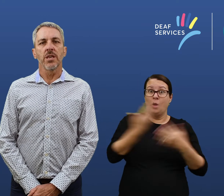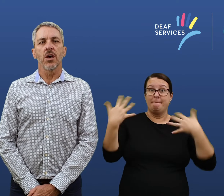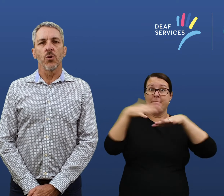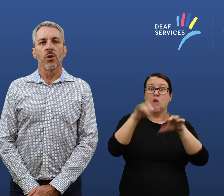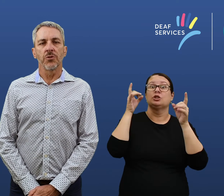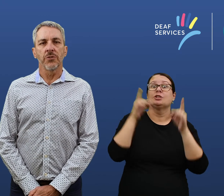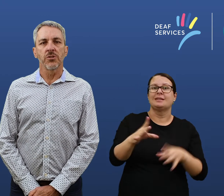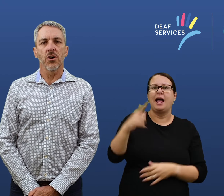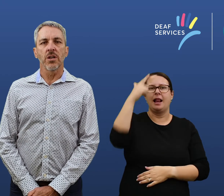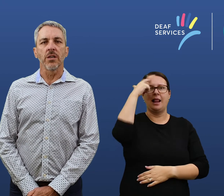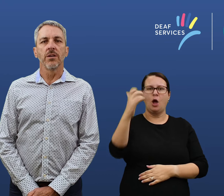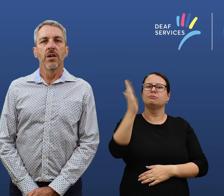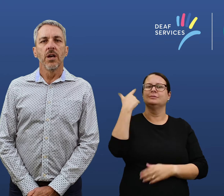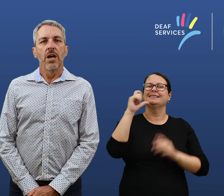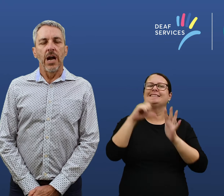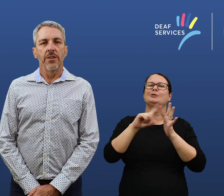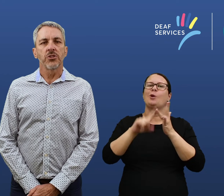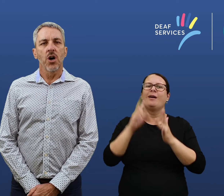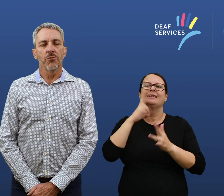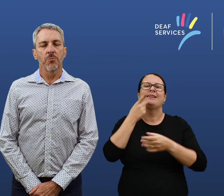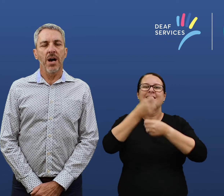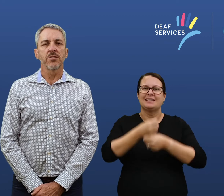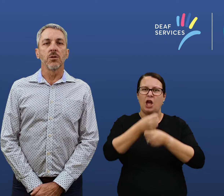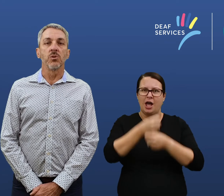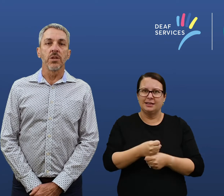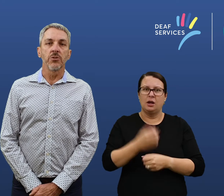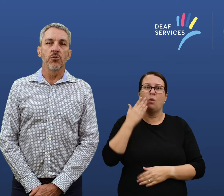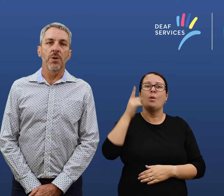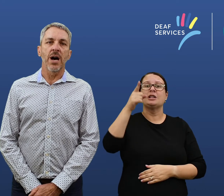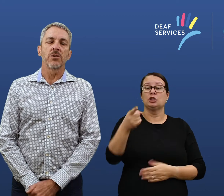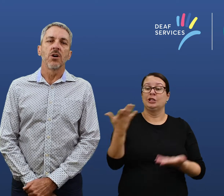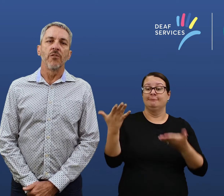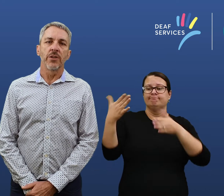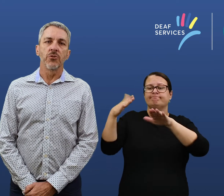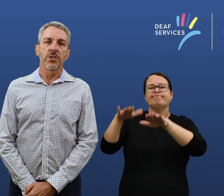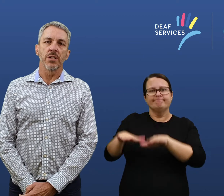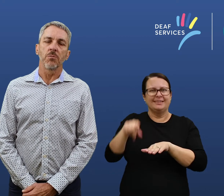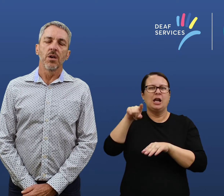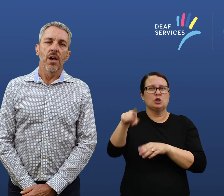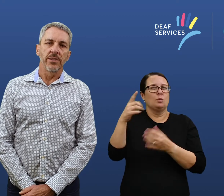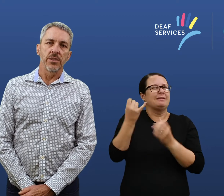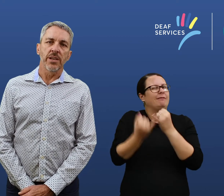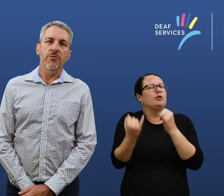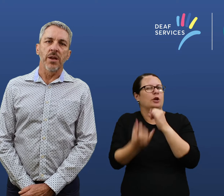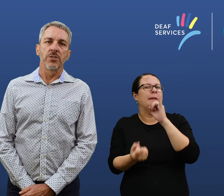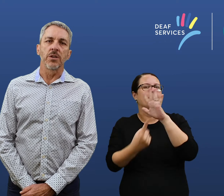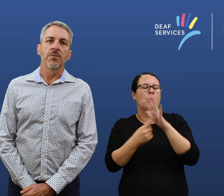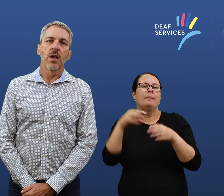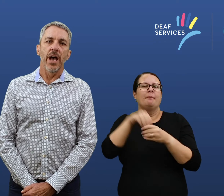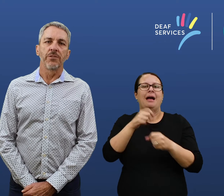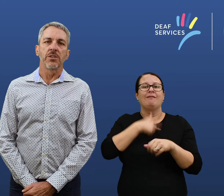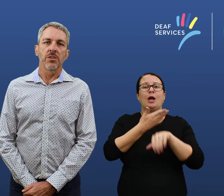the CEO of the Deaf Society, and at the time of her passing was an integral part of our new team as Executive